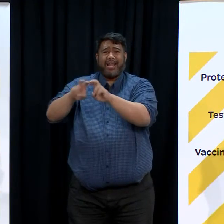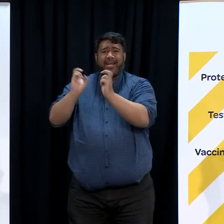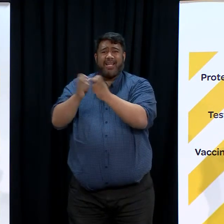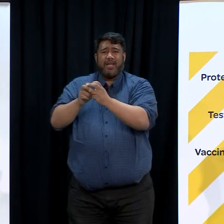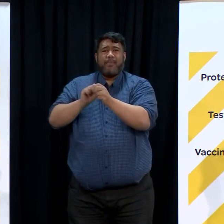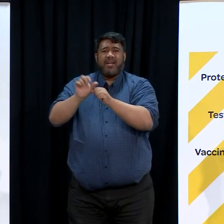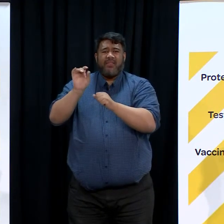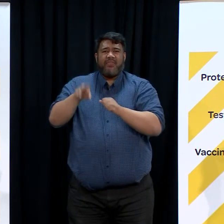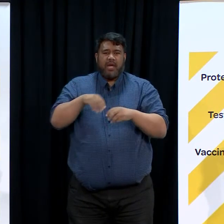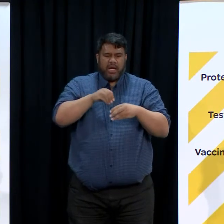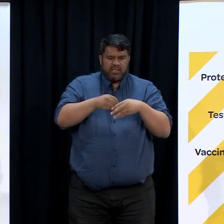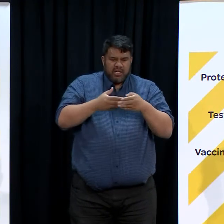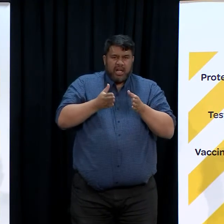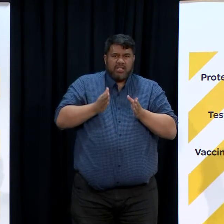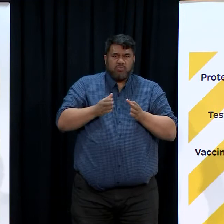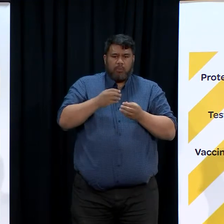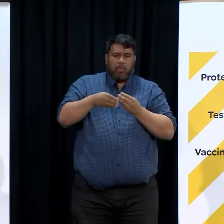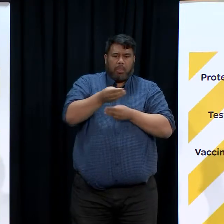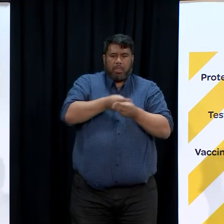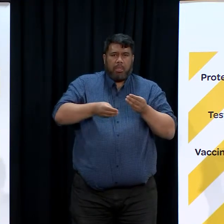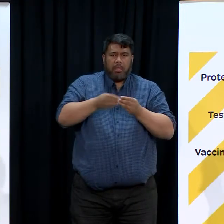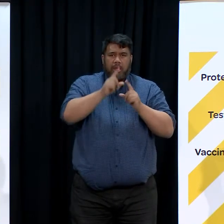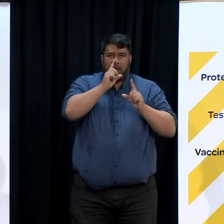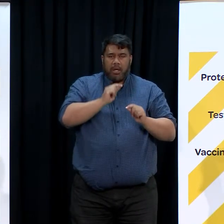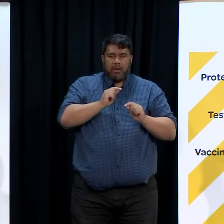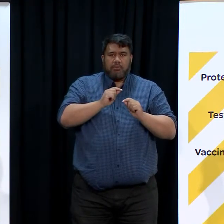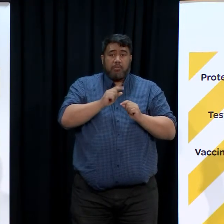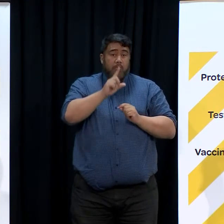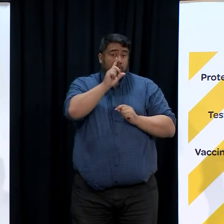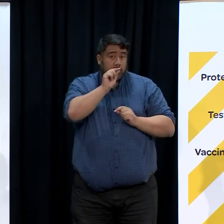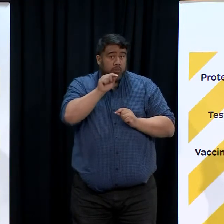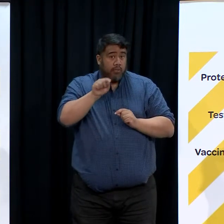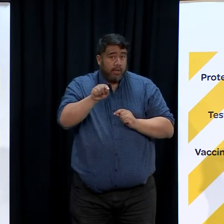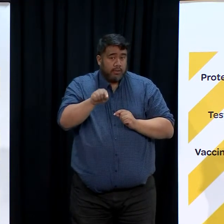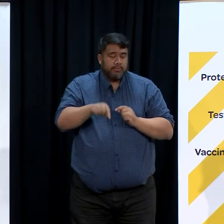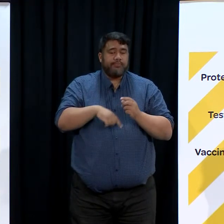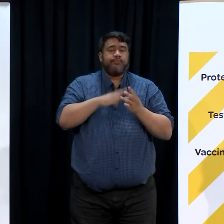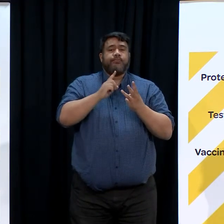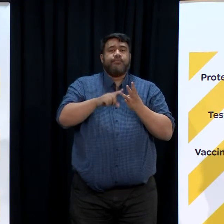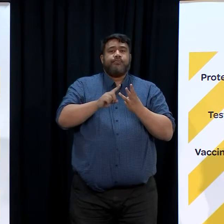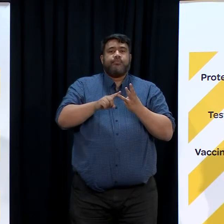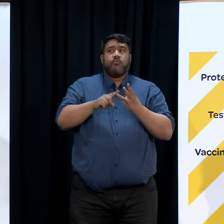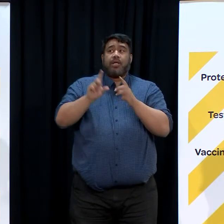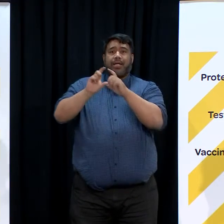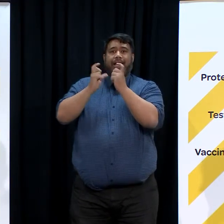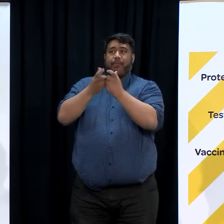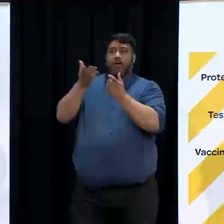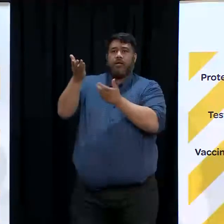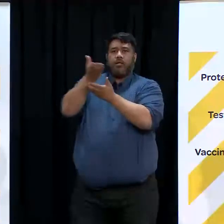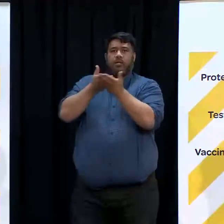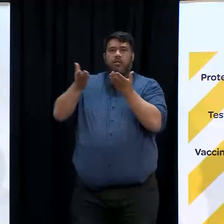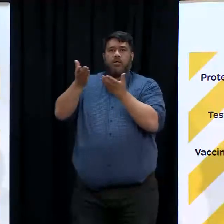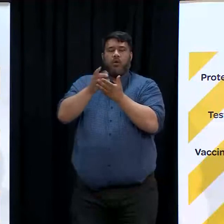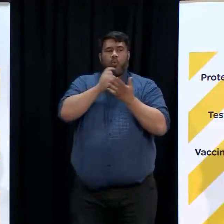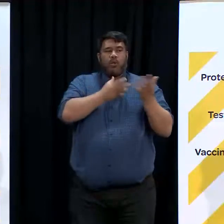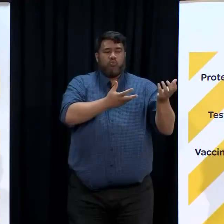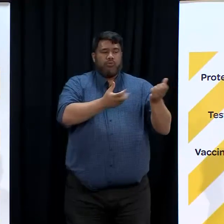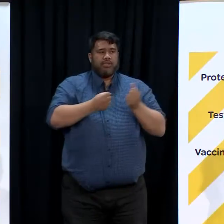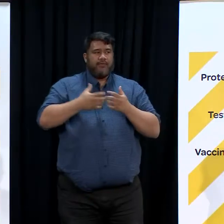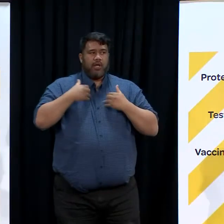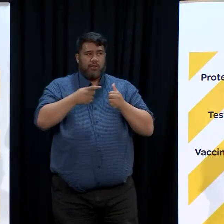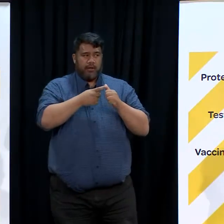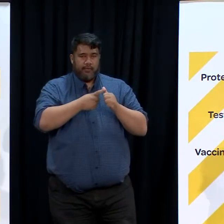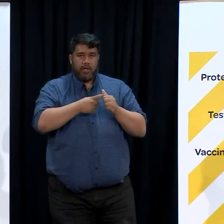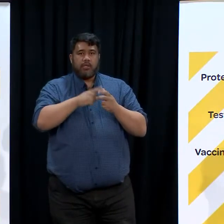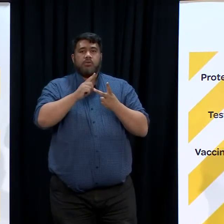is more difficult for COVID-19 to spread is also more possible. So Cabinet will consider the latest health advice and further